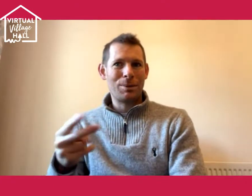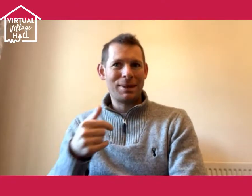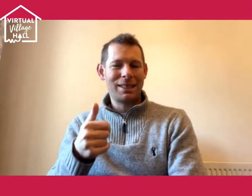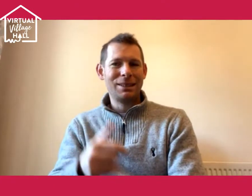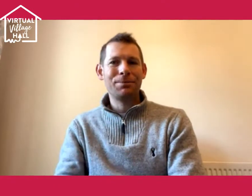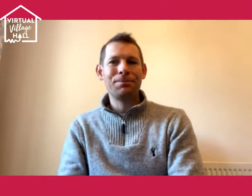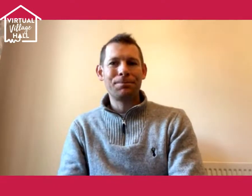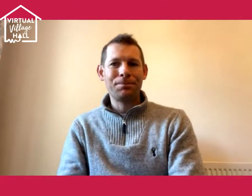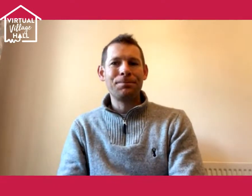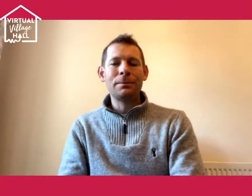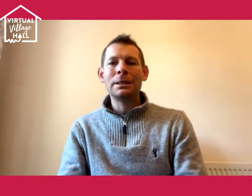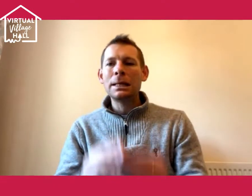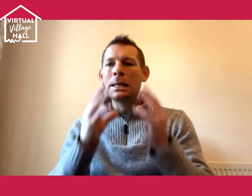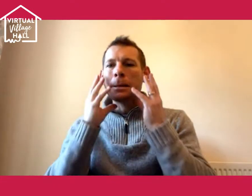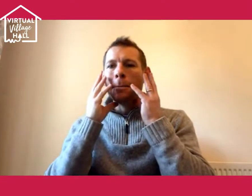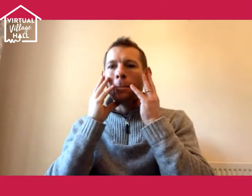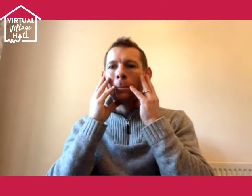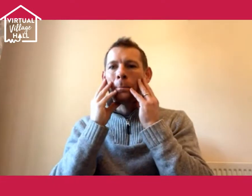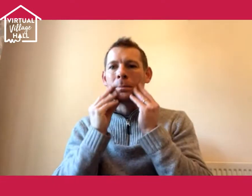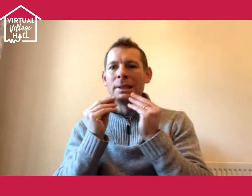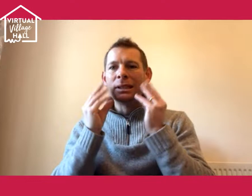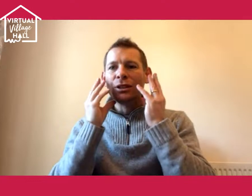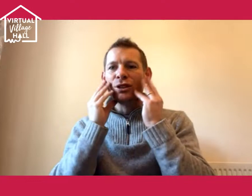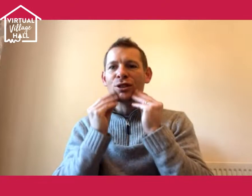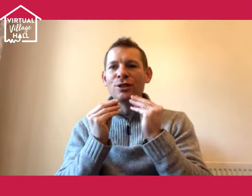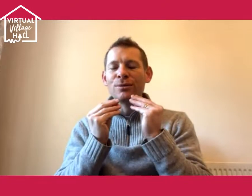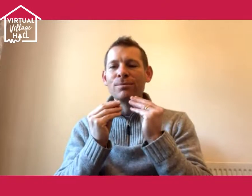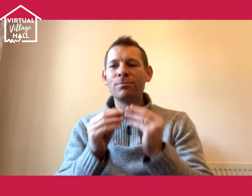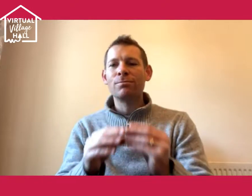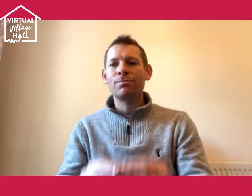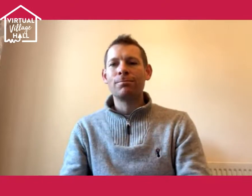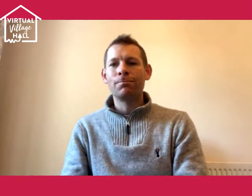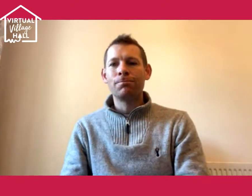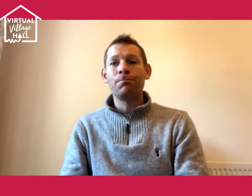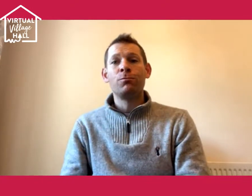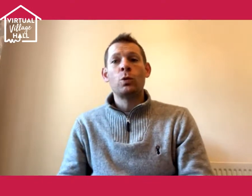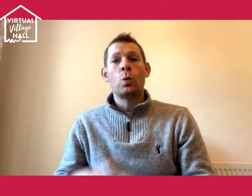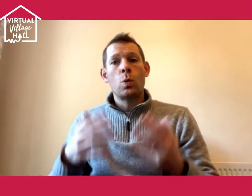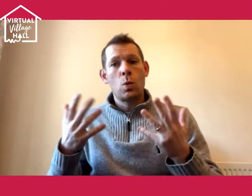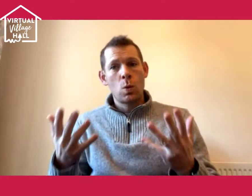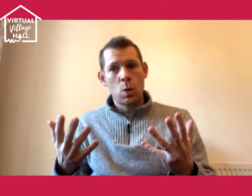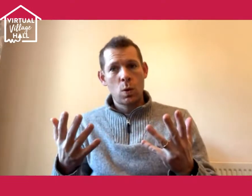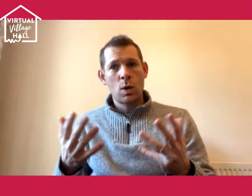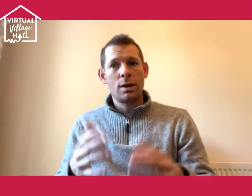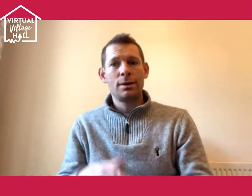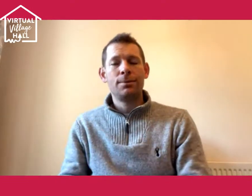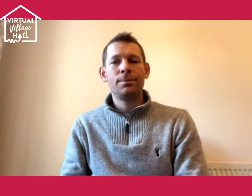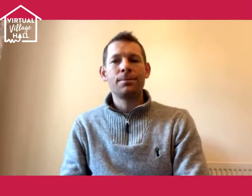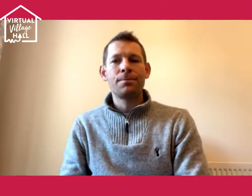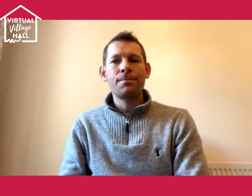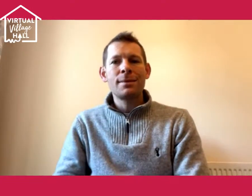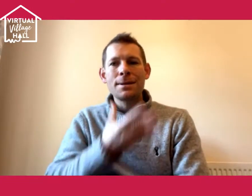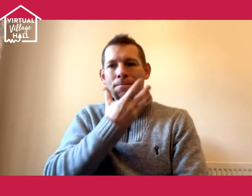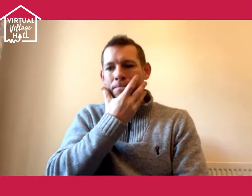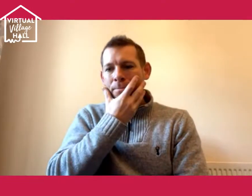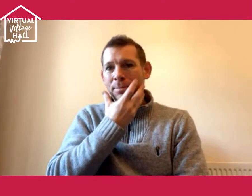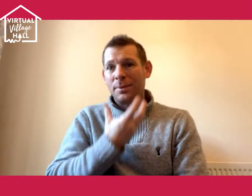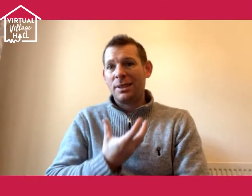Okay, I'll recap those again. So that's a beard, a shortish beard, or a